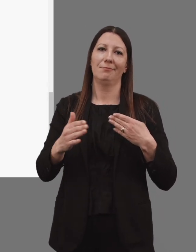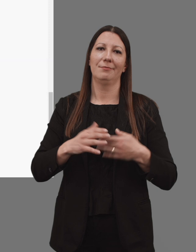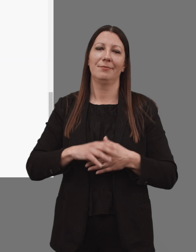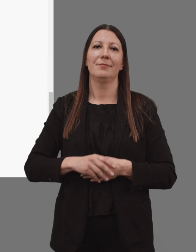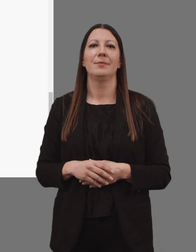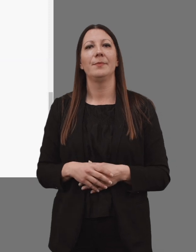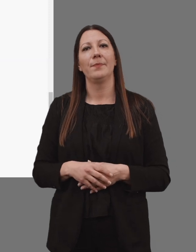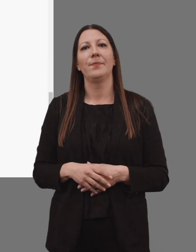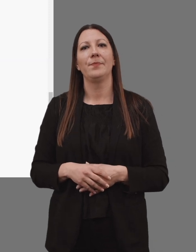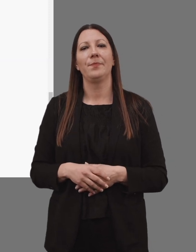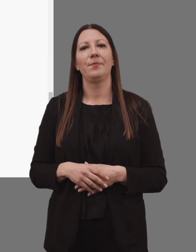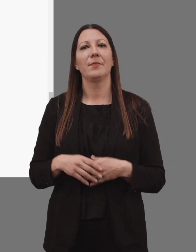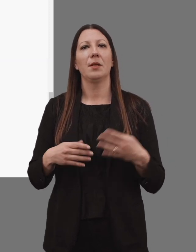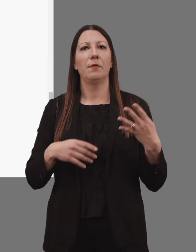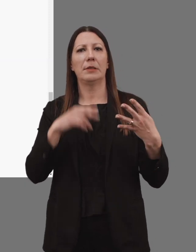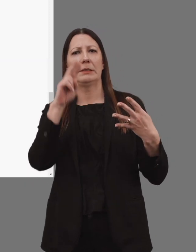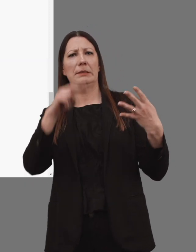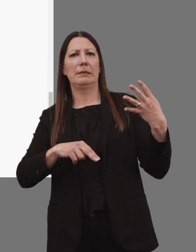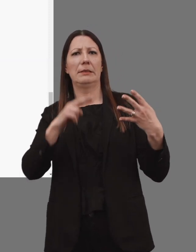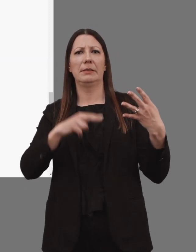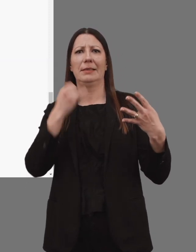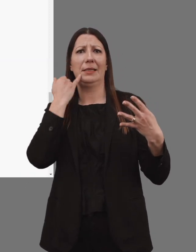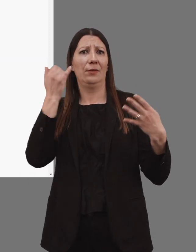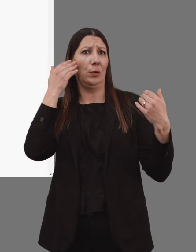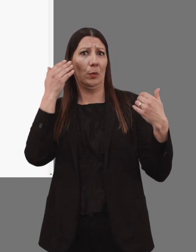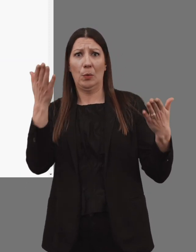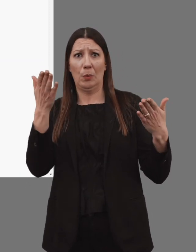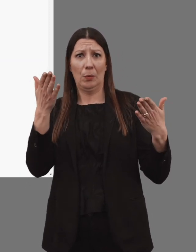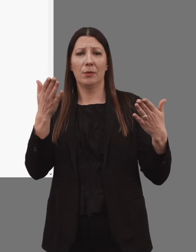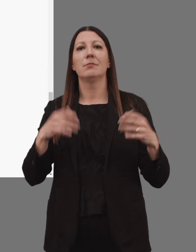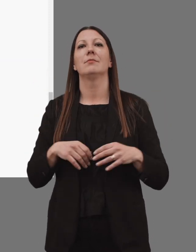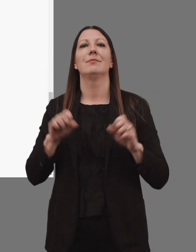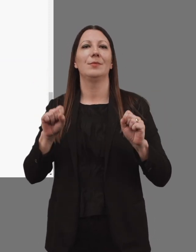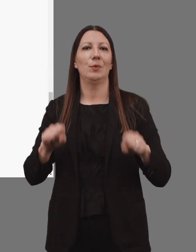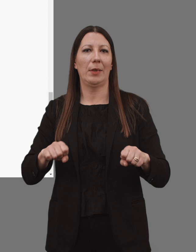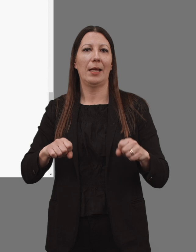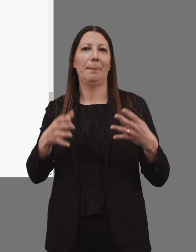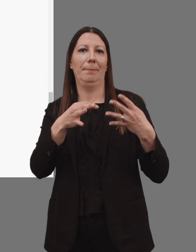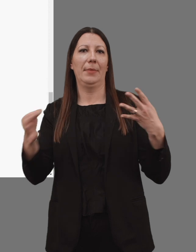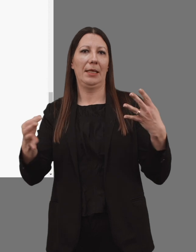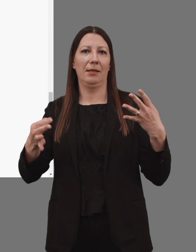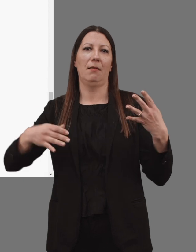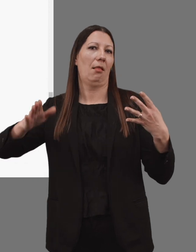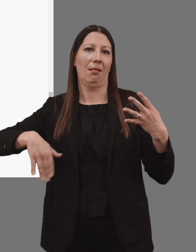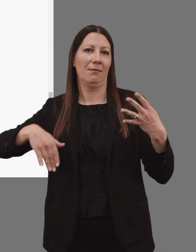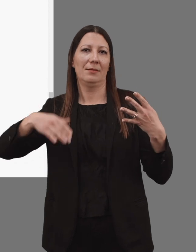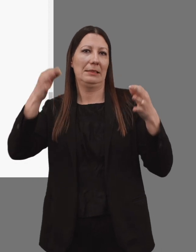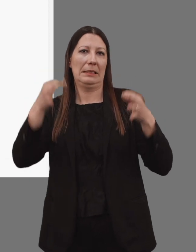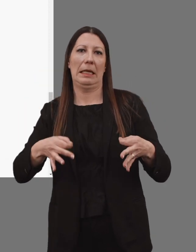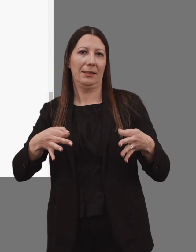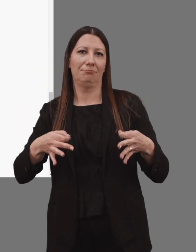are absolutely unsure, you can also select undecided.